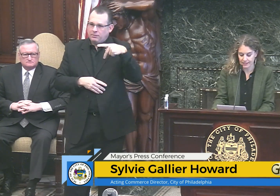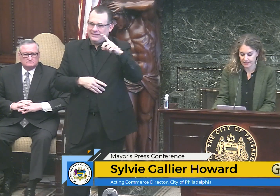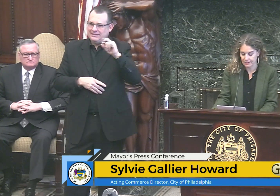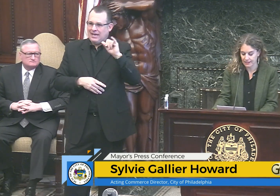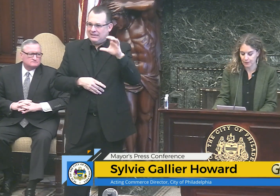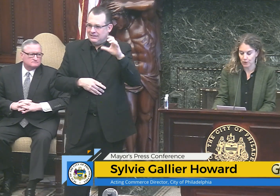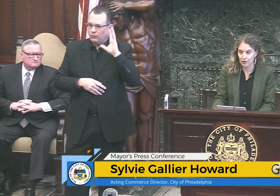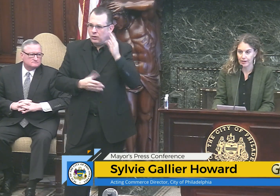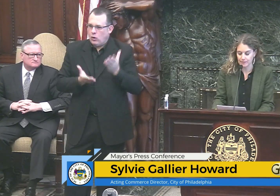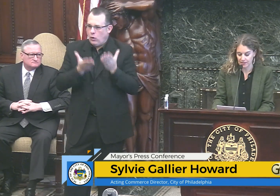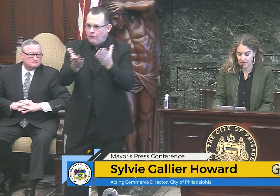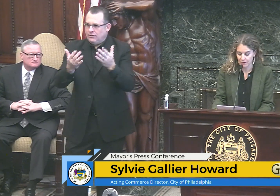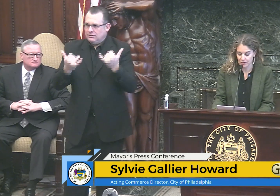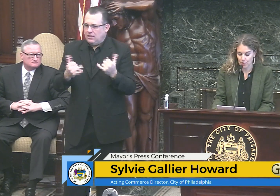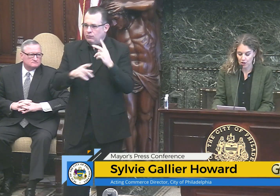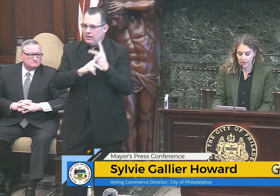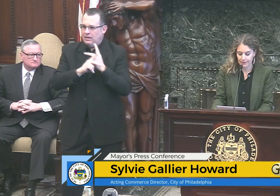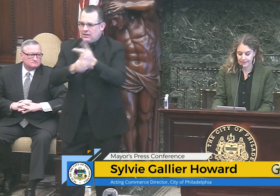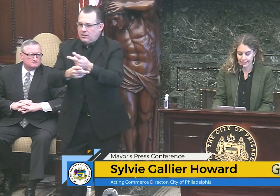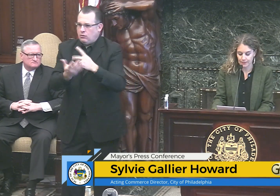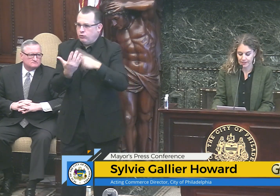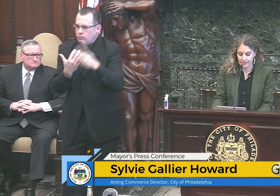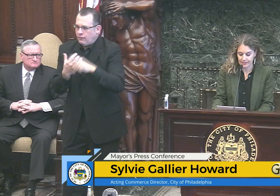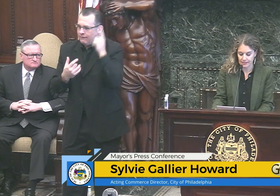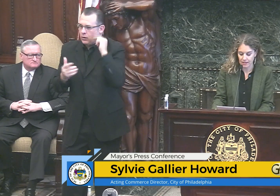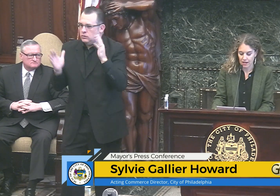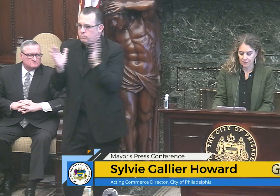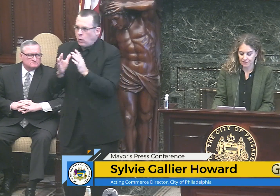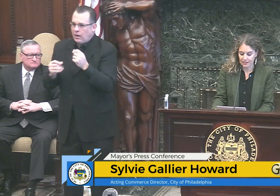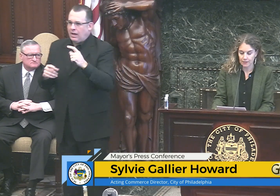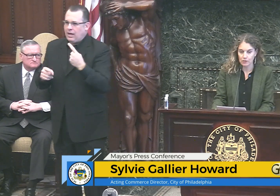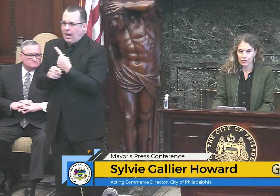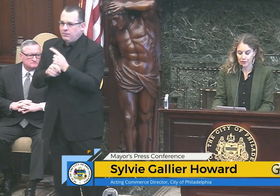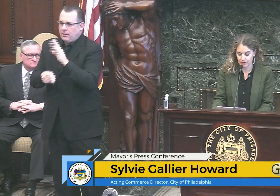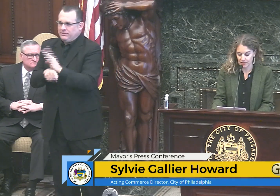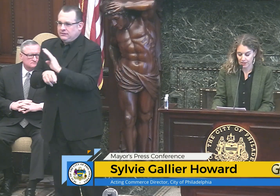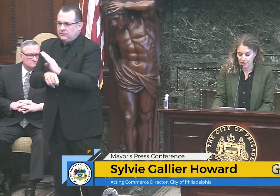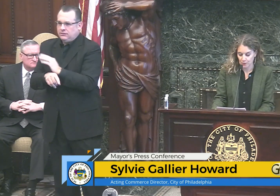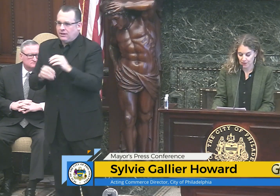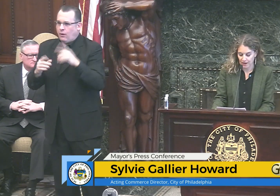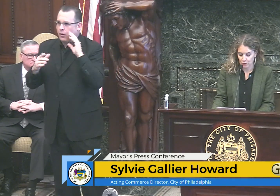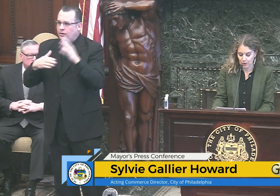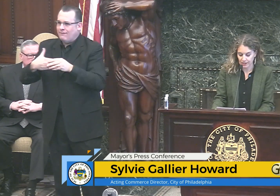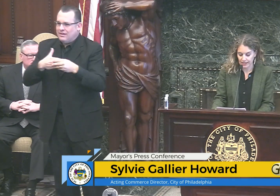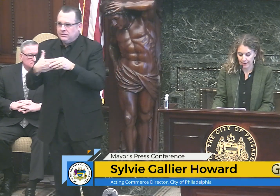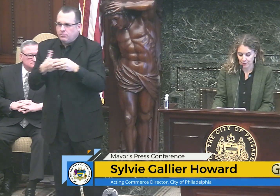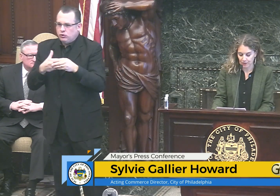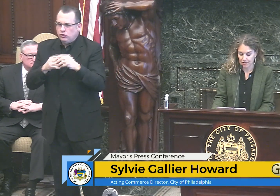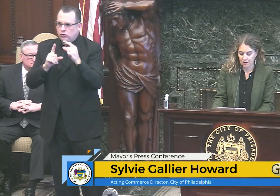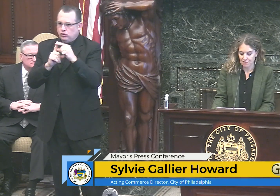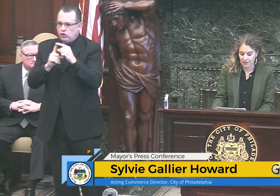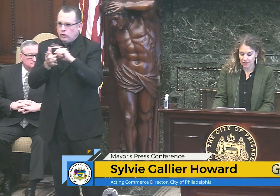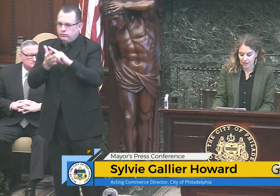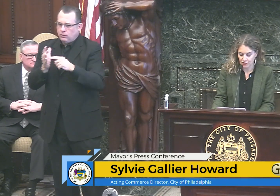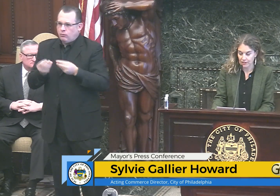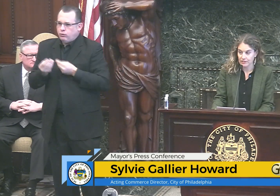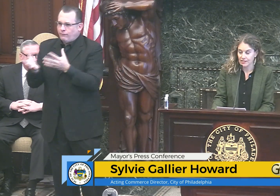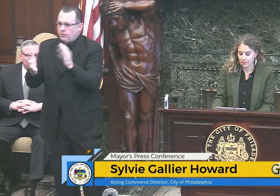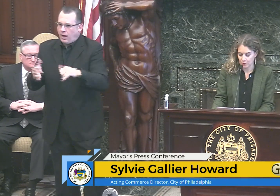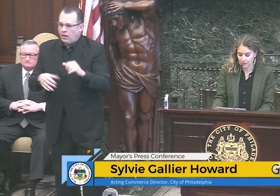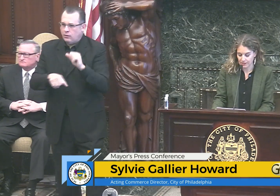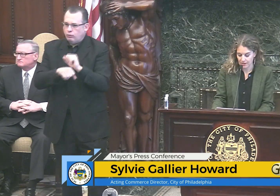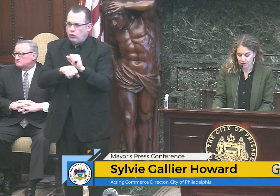its existing lending programs for small and mid-sized businesses on flexible terms to provide working capital, fund